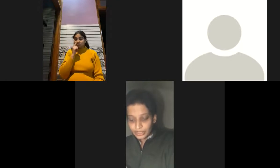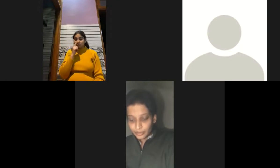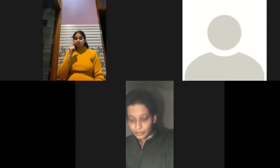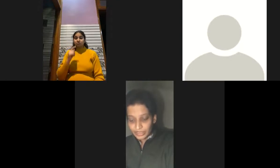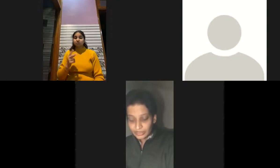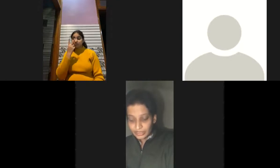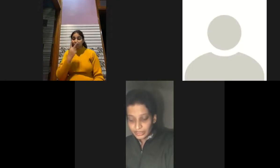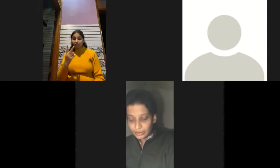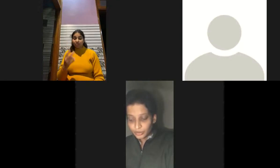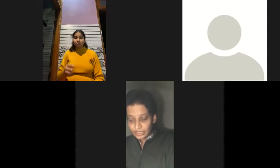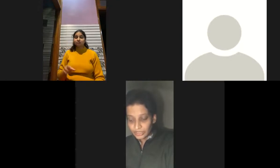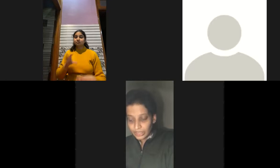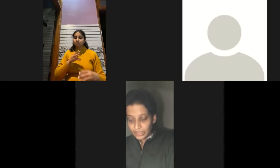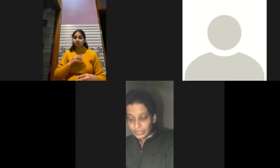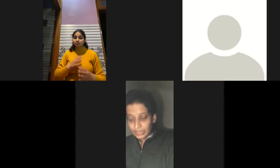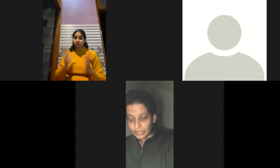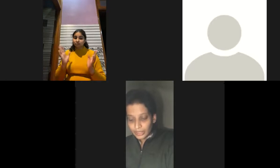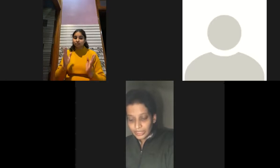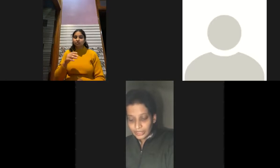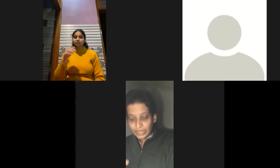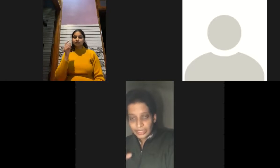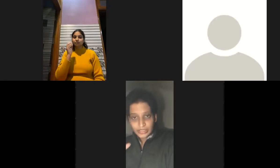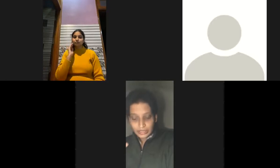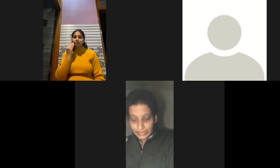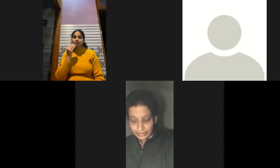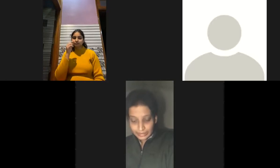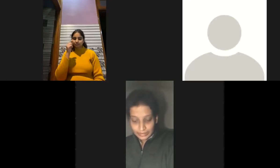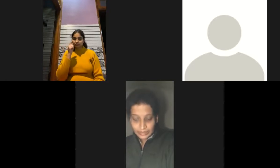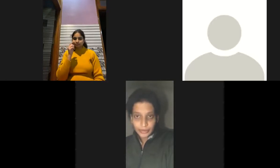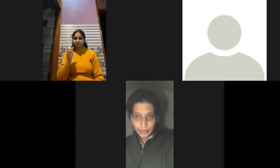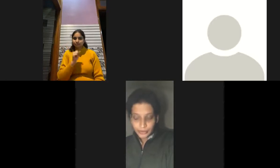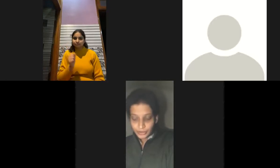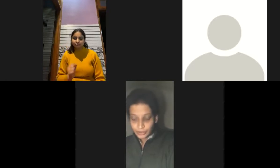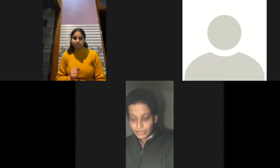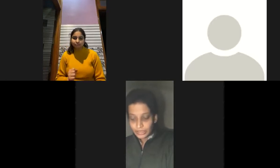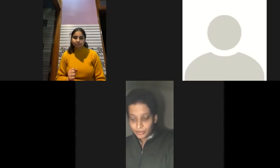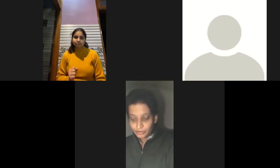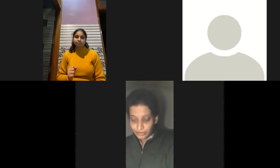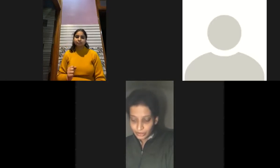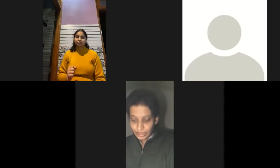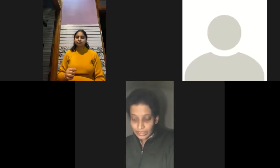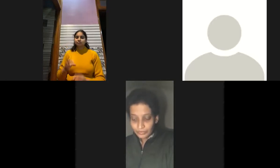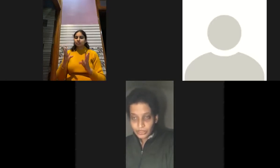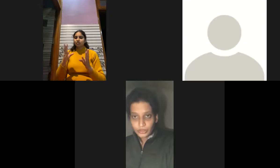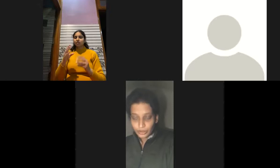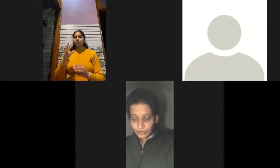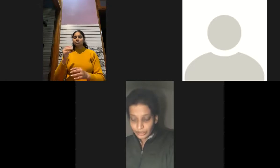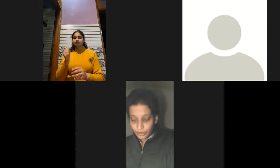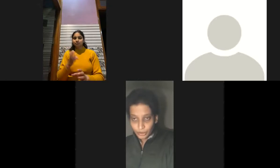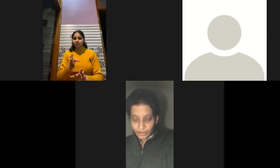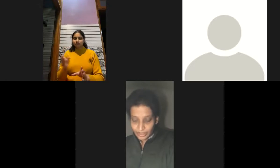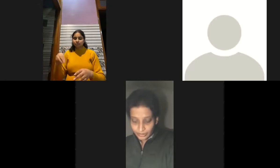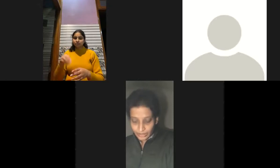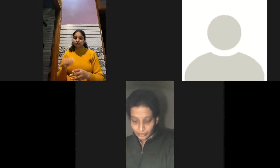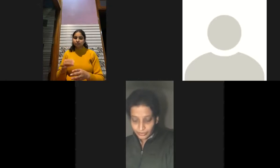usual deformities in extreme old age, they acquired an additional ghastliness in proportion to their number of years, which is not